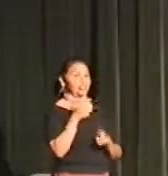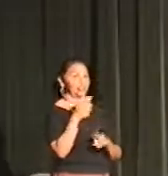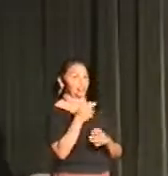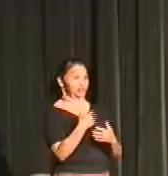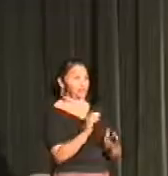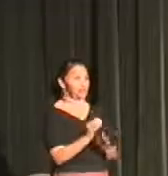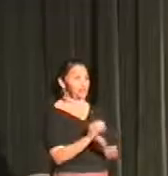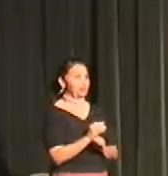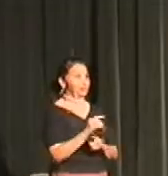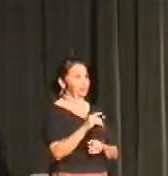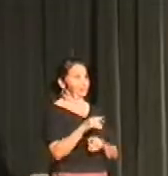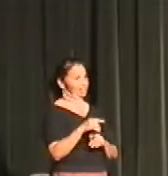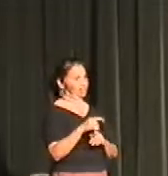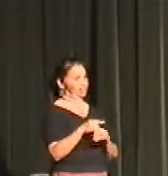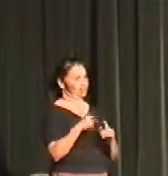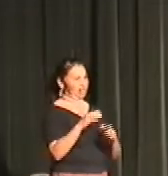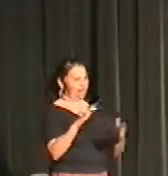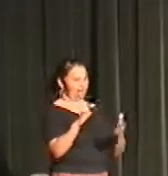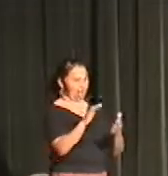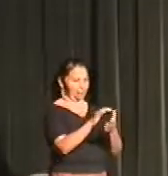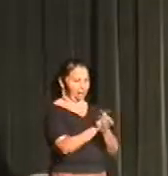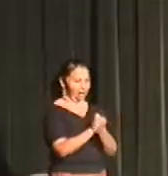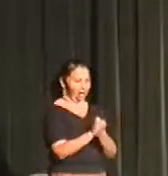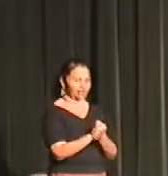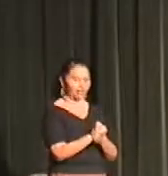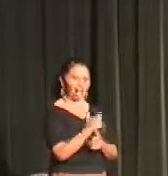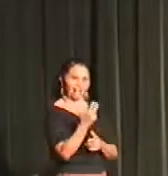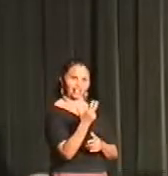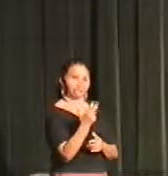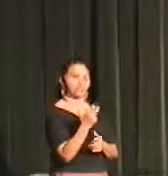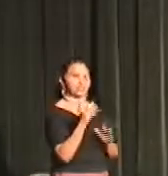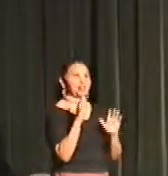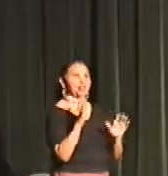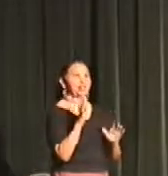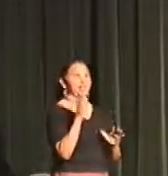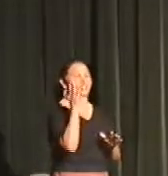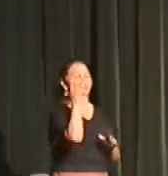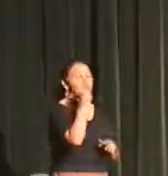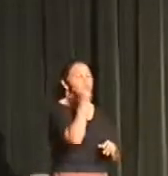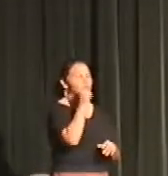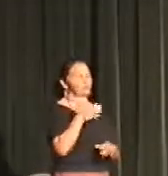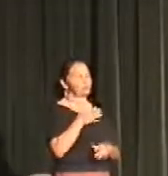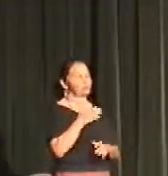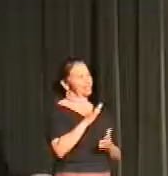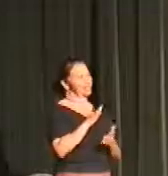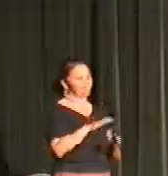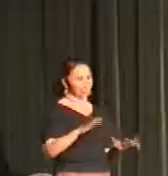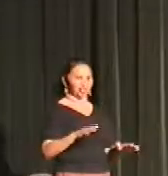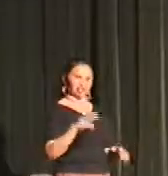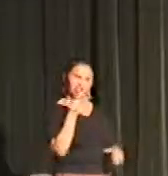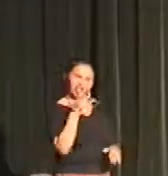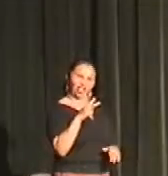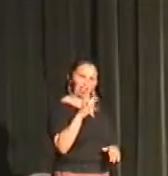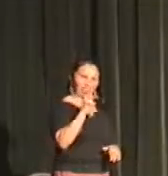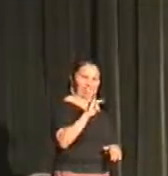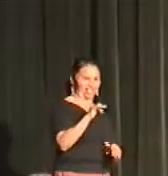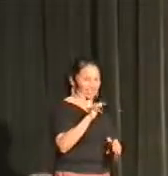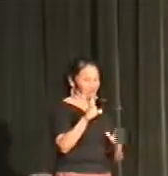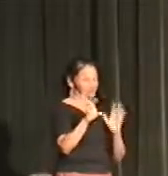I had these three amazing, beautiful women. You know, my kids were like looking at the pictures, they're like, Mom, these women are like gorgeous. I'm like, oh yeah, I